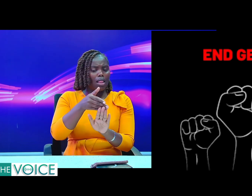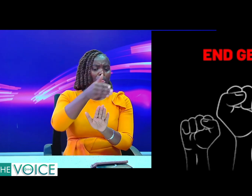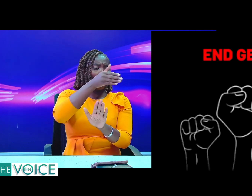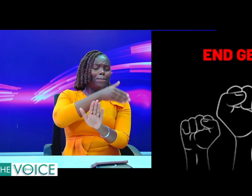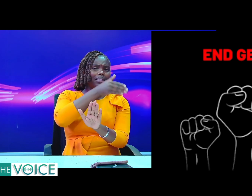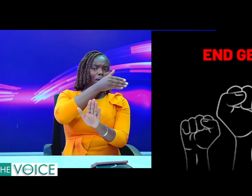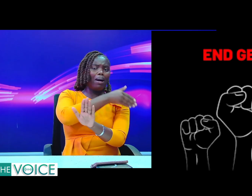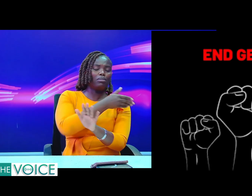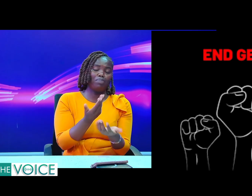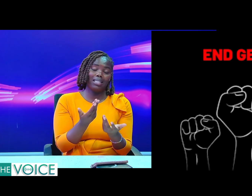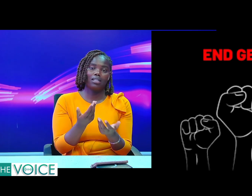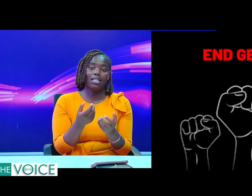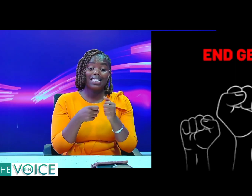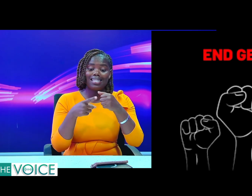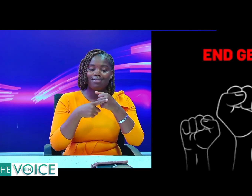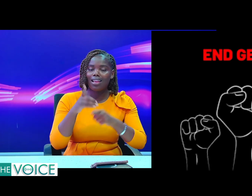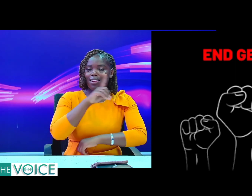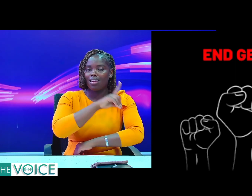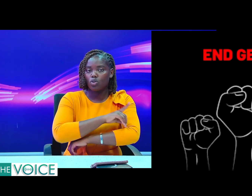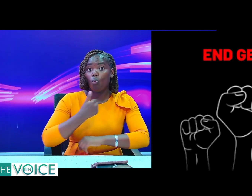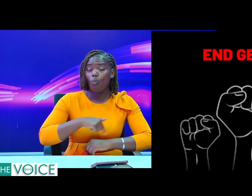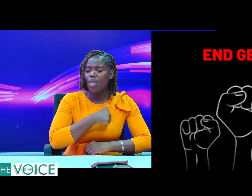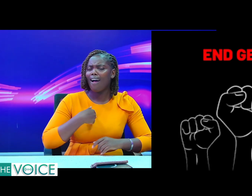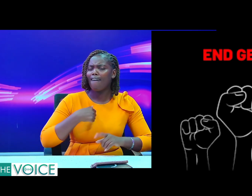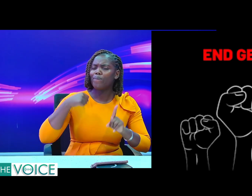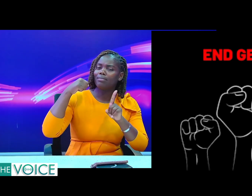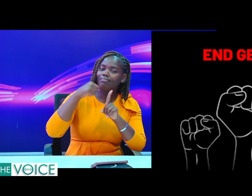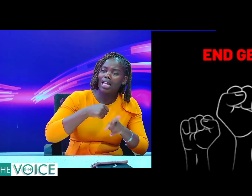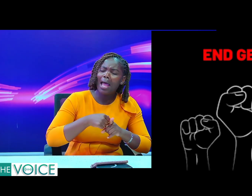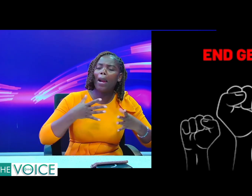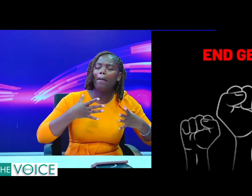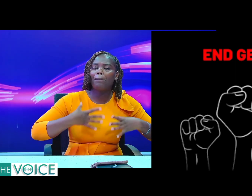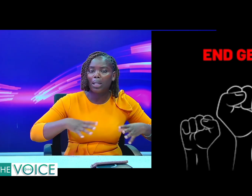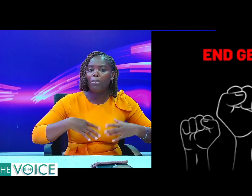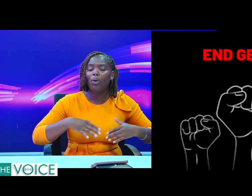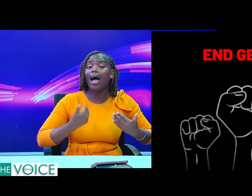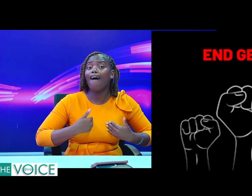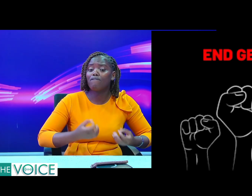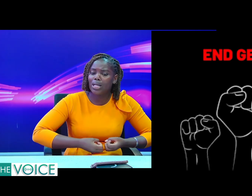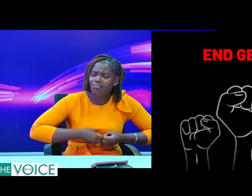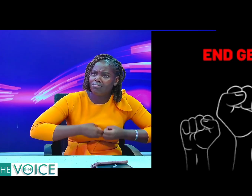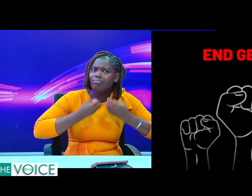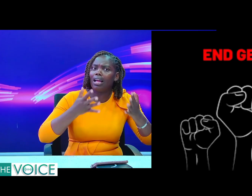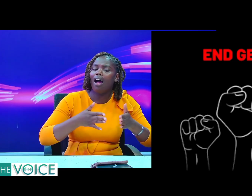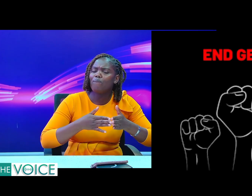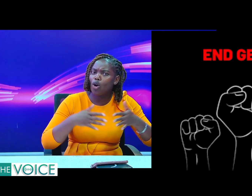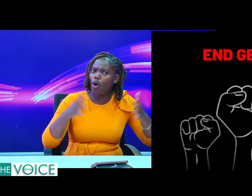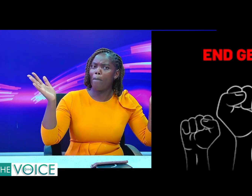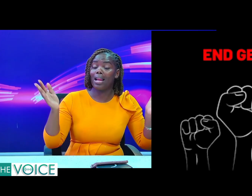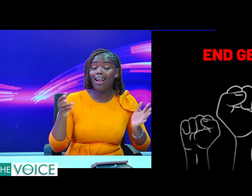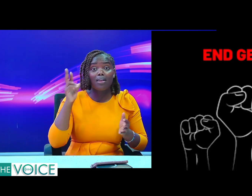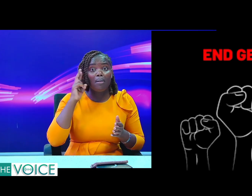that in the past, during the 16 days for activism, very many people have been coming